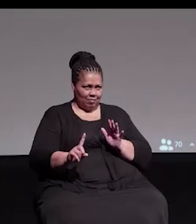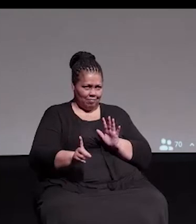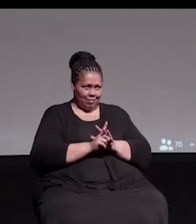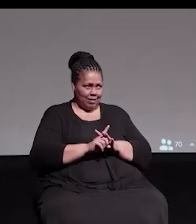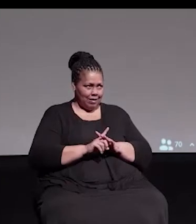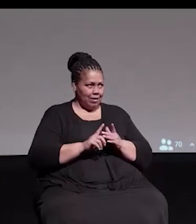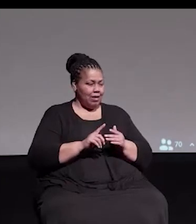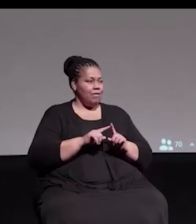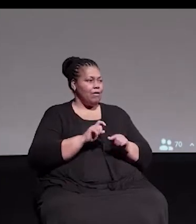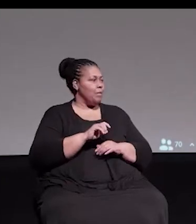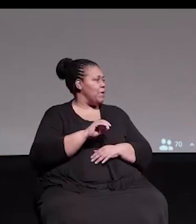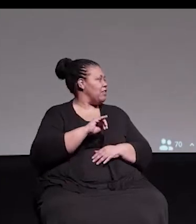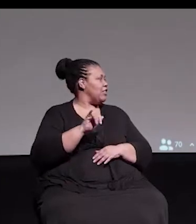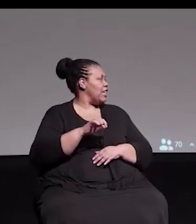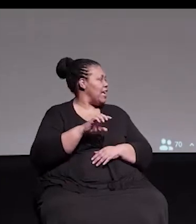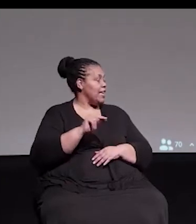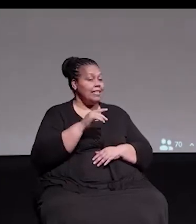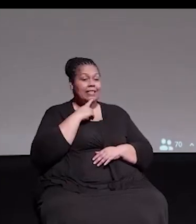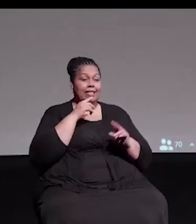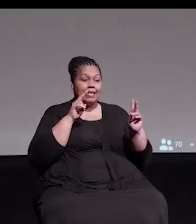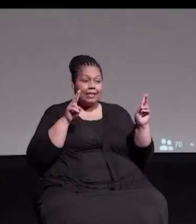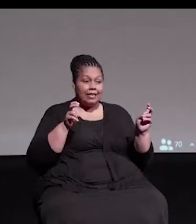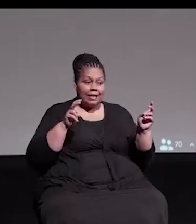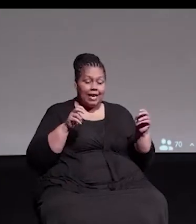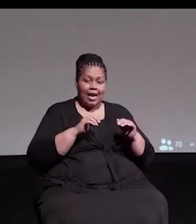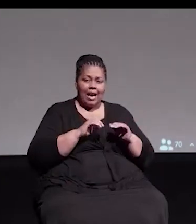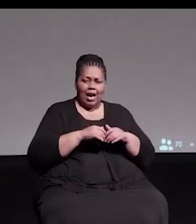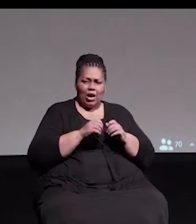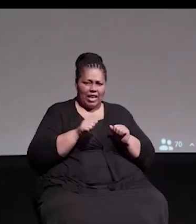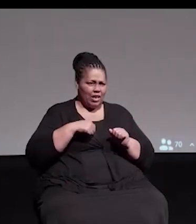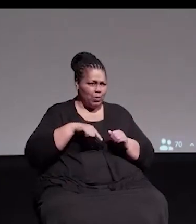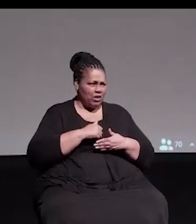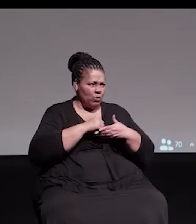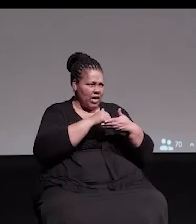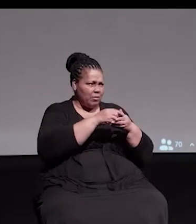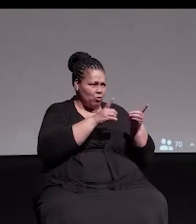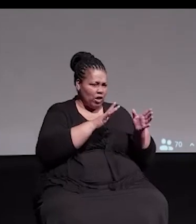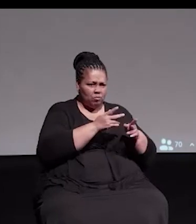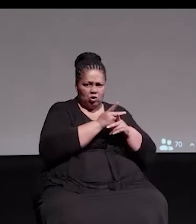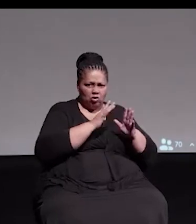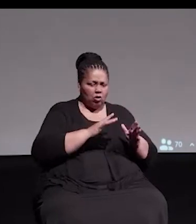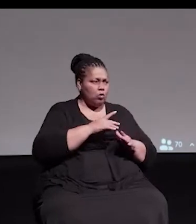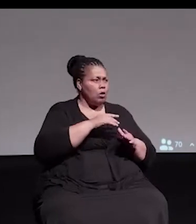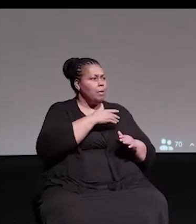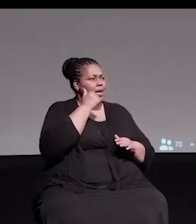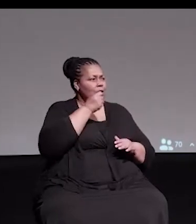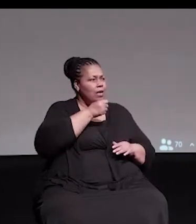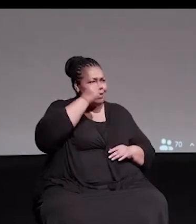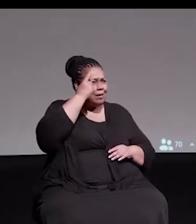A question from Jim, it asks, how can we help directors and producers better understand